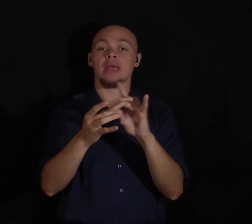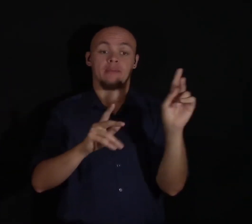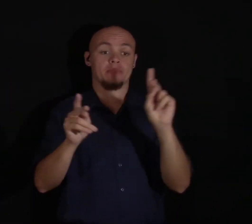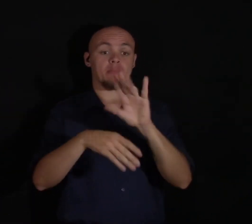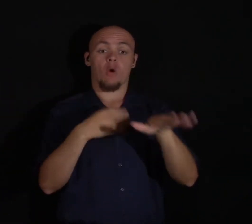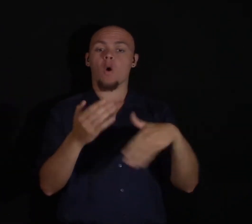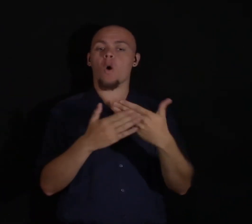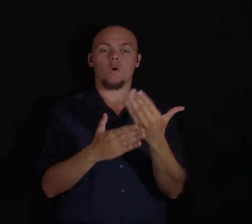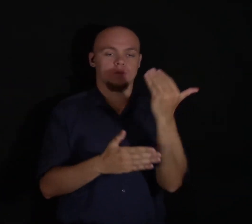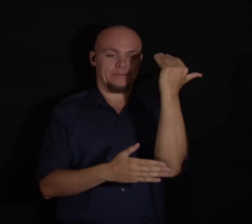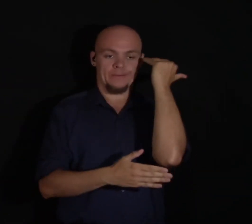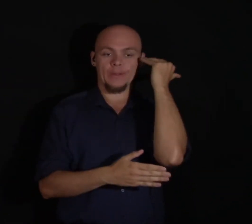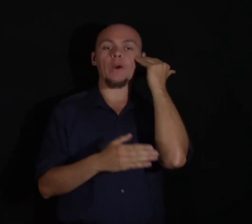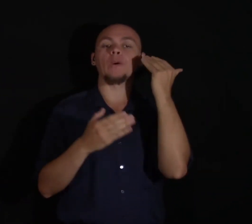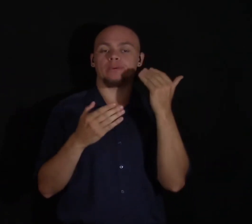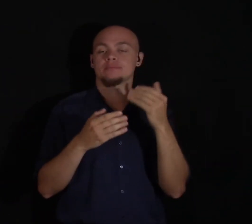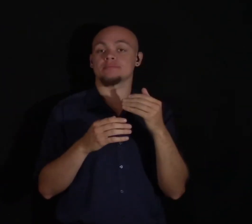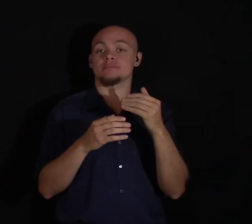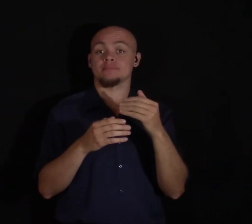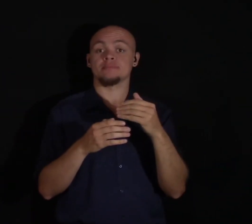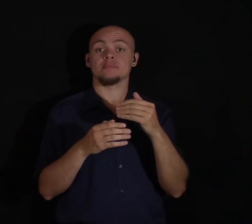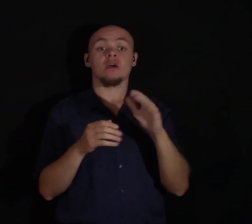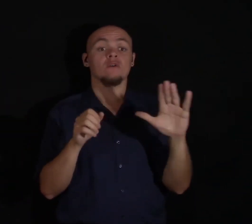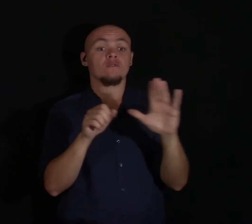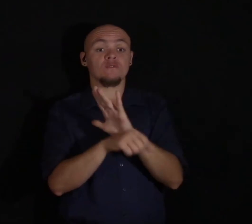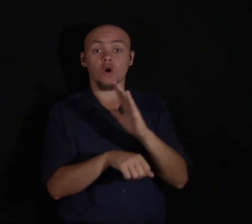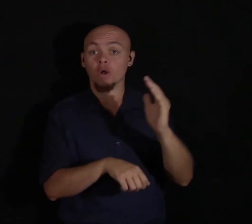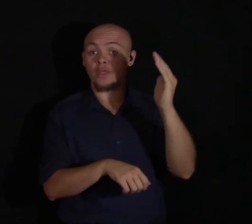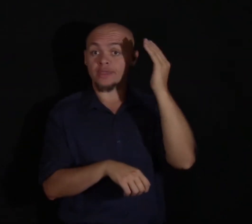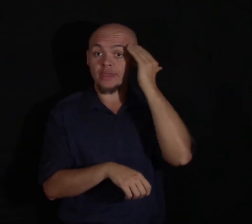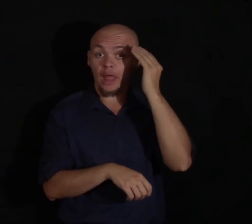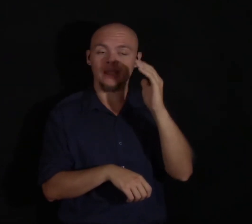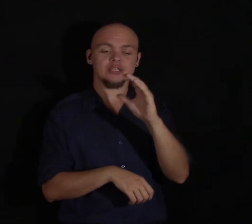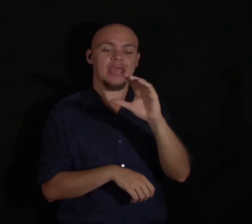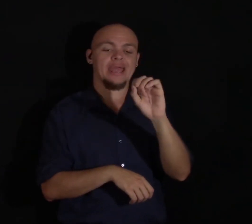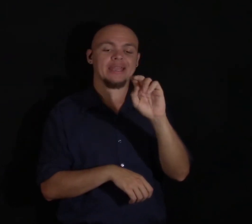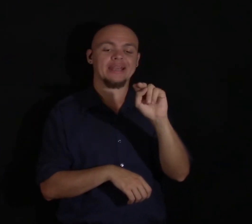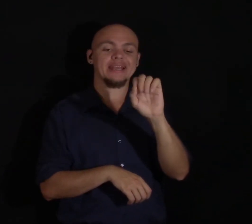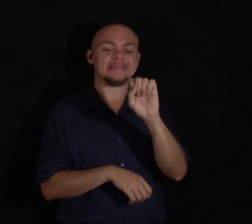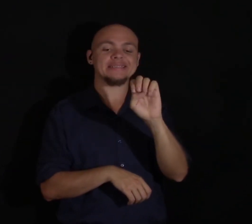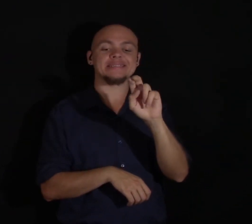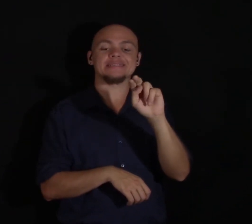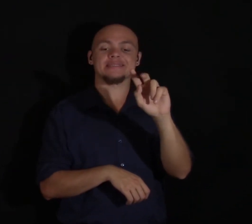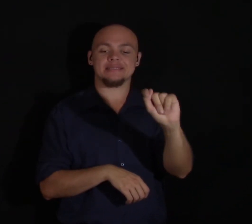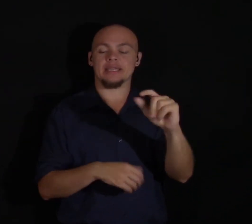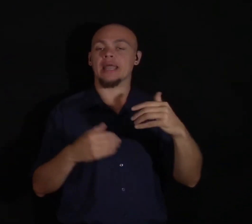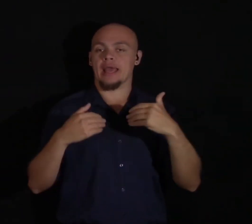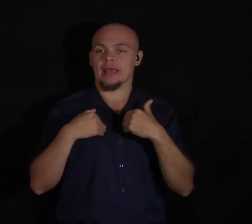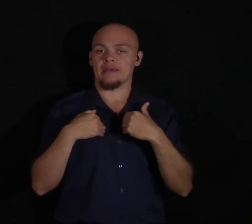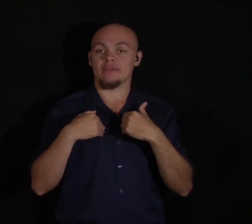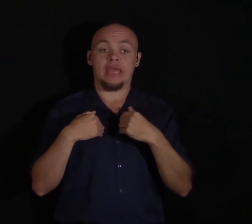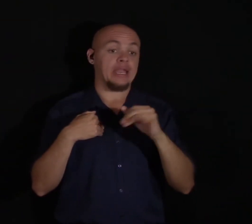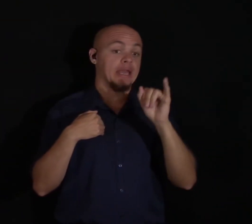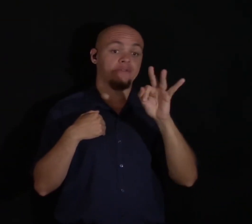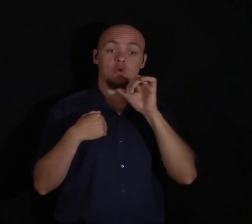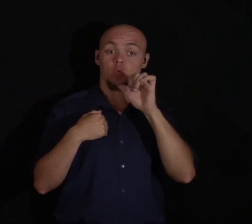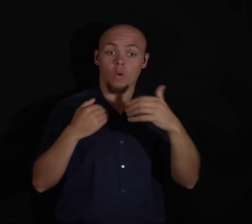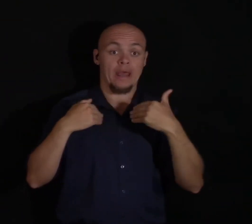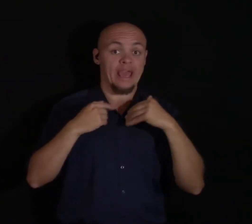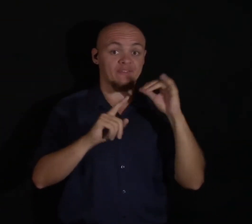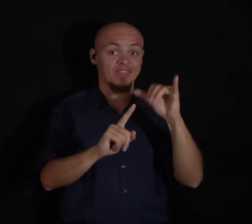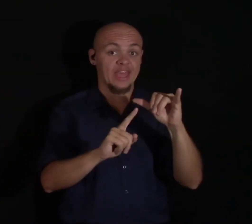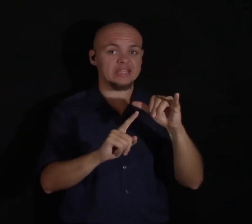consent. And that part's really important, full knowledge and consent. Without that, you're just cheating, and we all know how we feel about that.